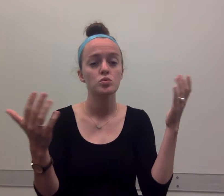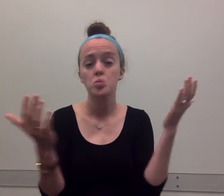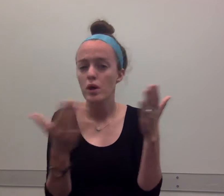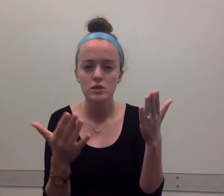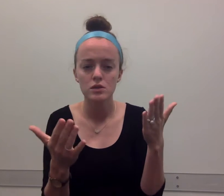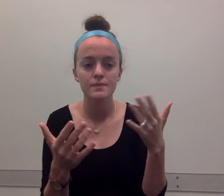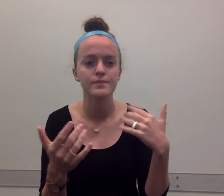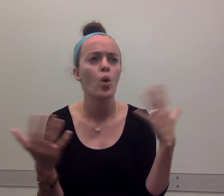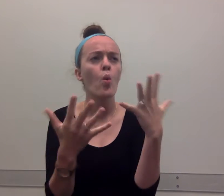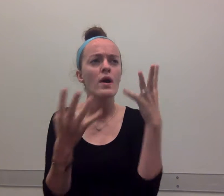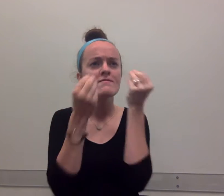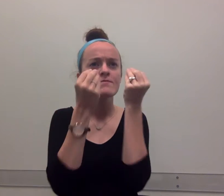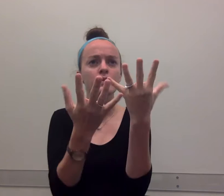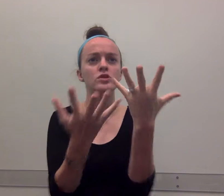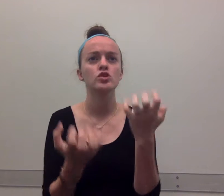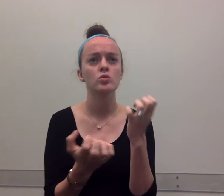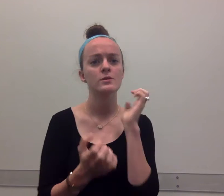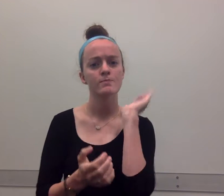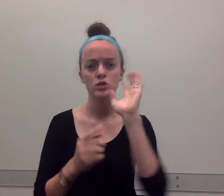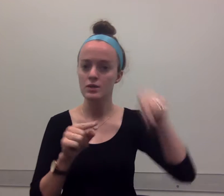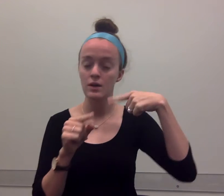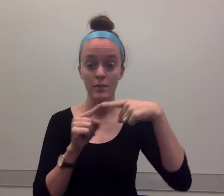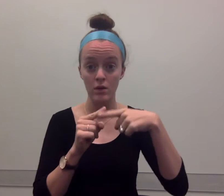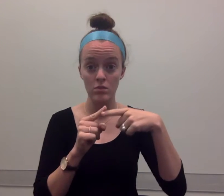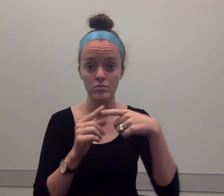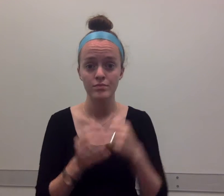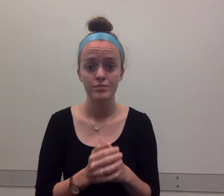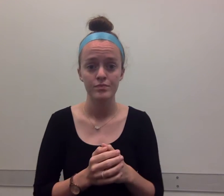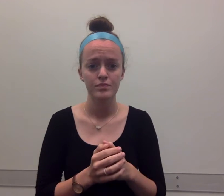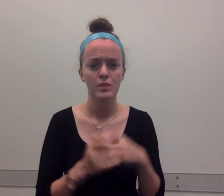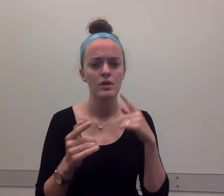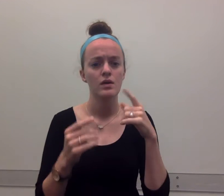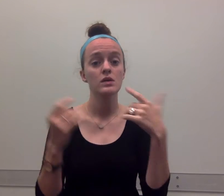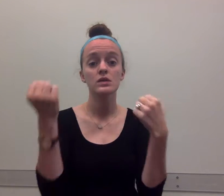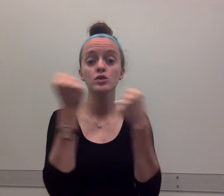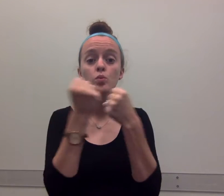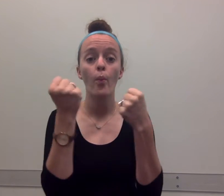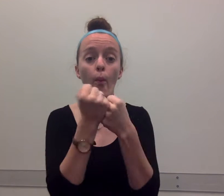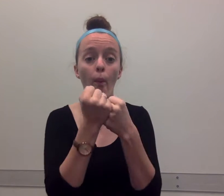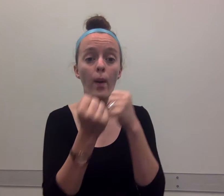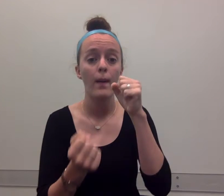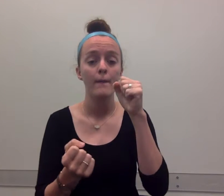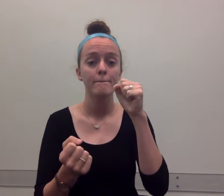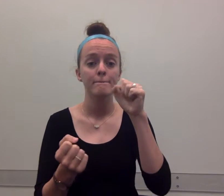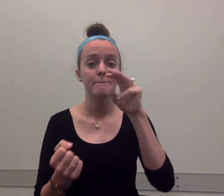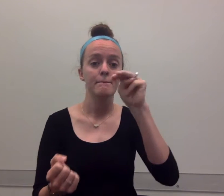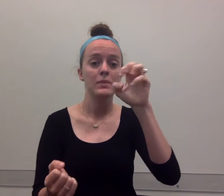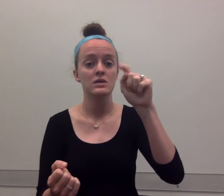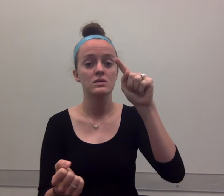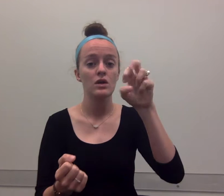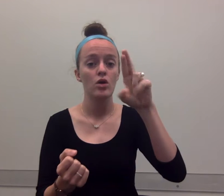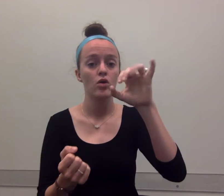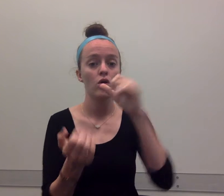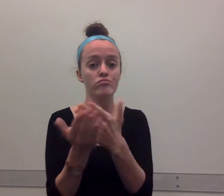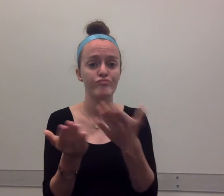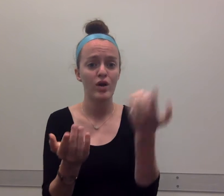this presentation? It is the support material for your main idea. The